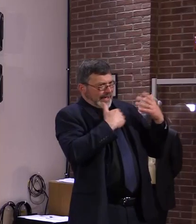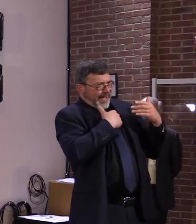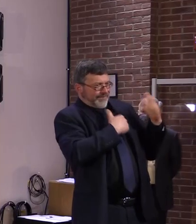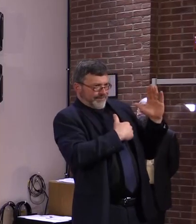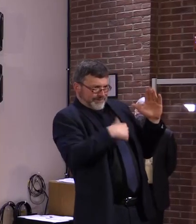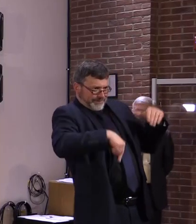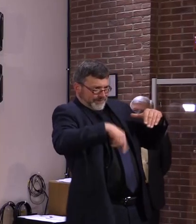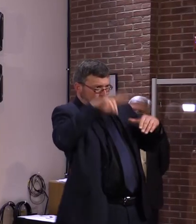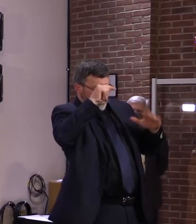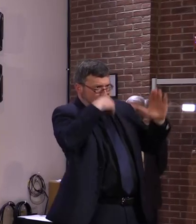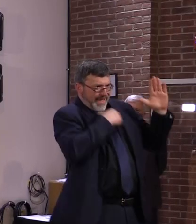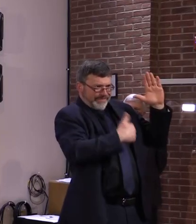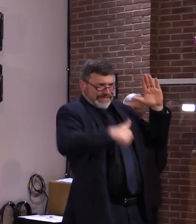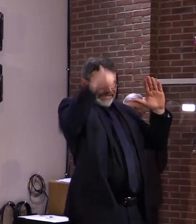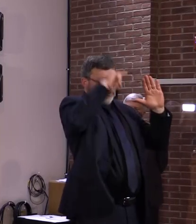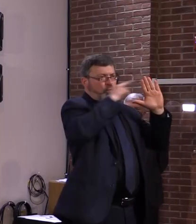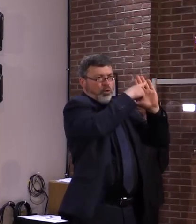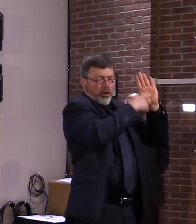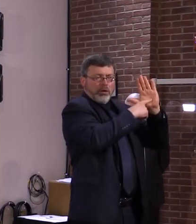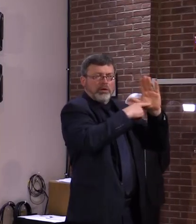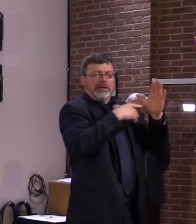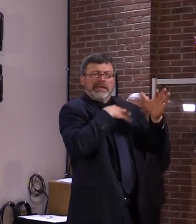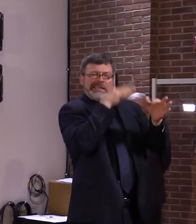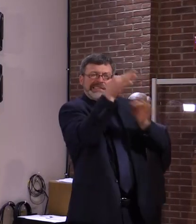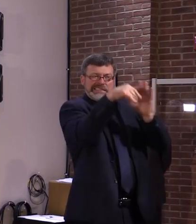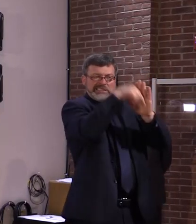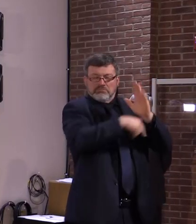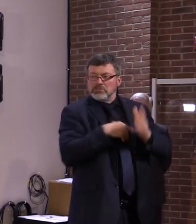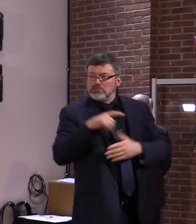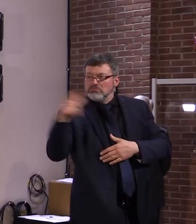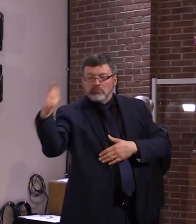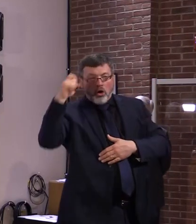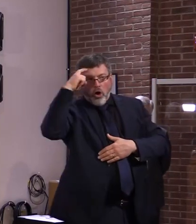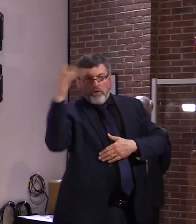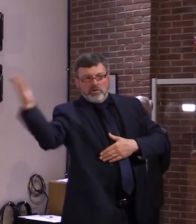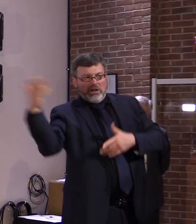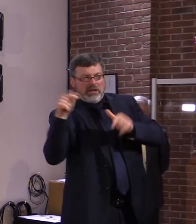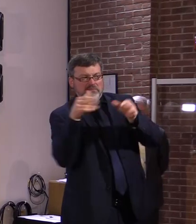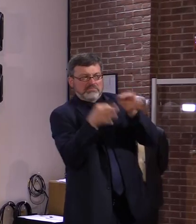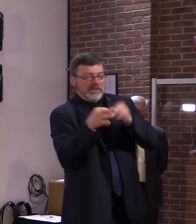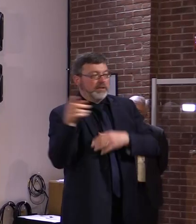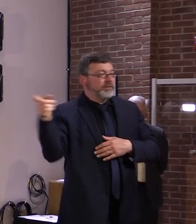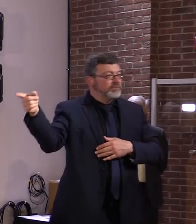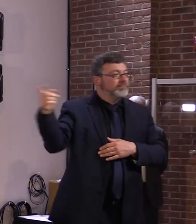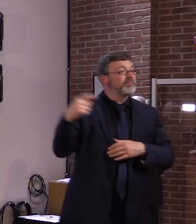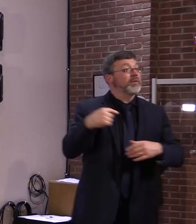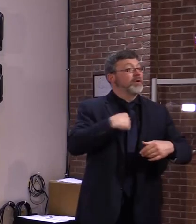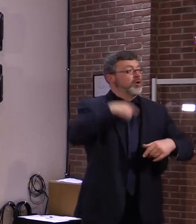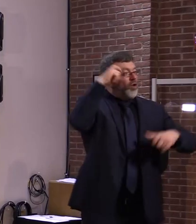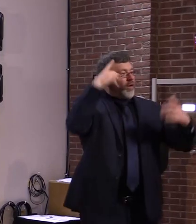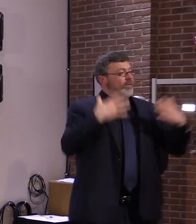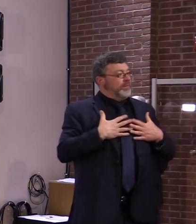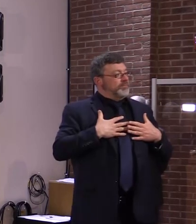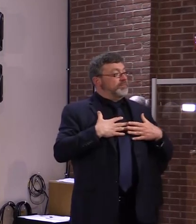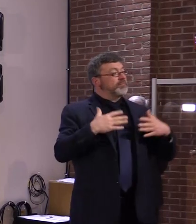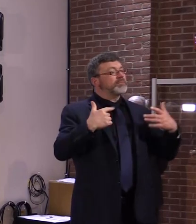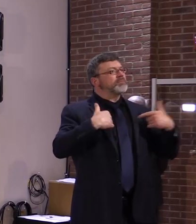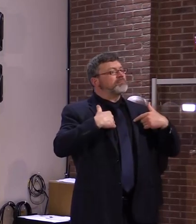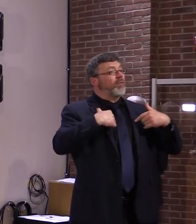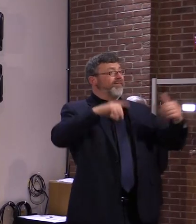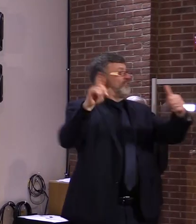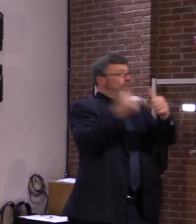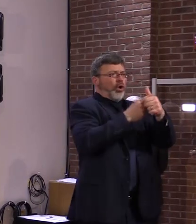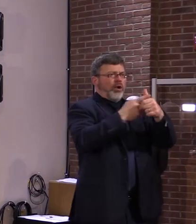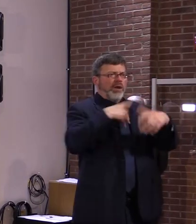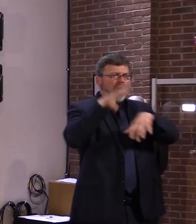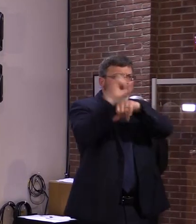Calvin, just to add to that, a couple of things. I mean, it's just been part of what we're accustomed to at this point in